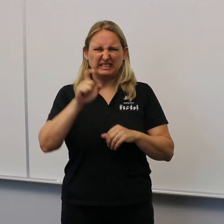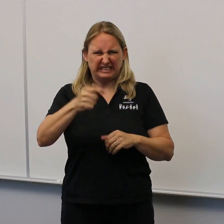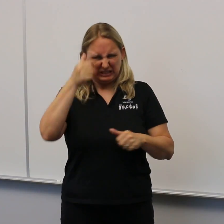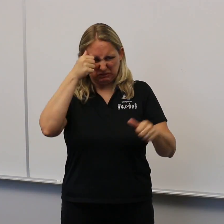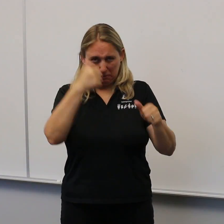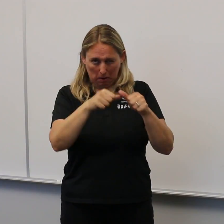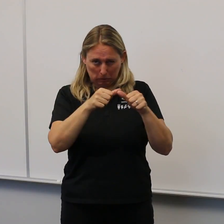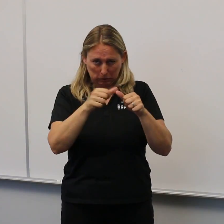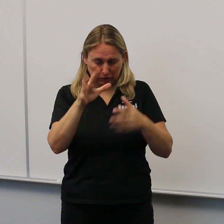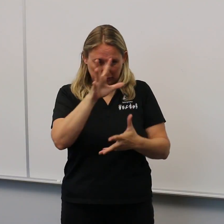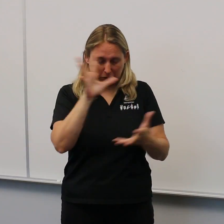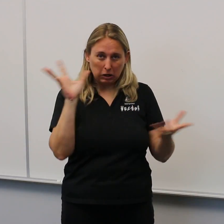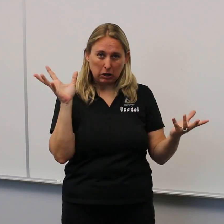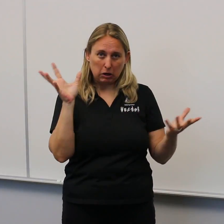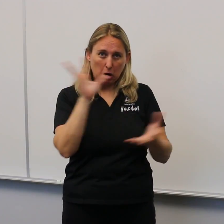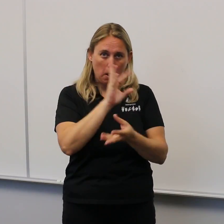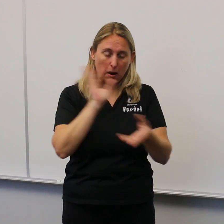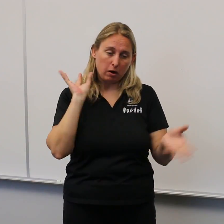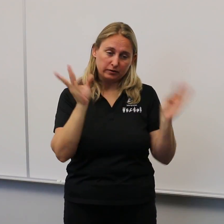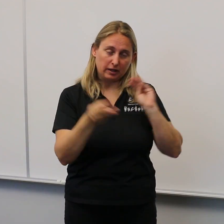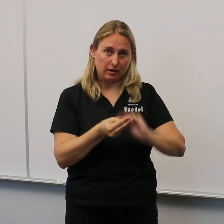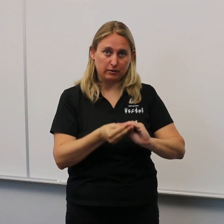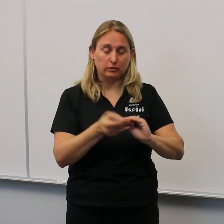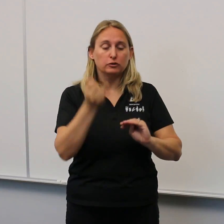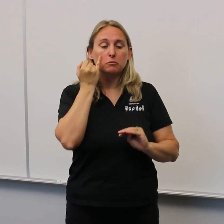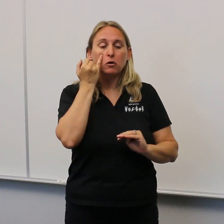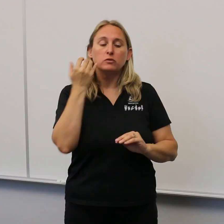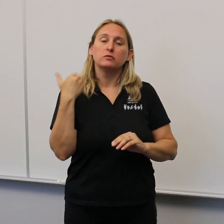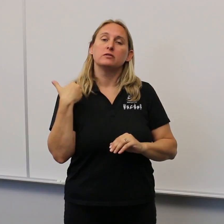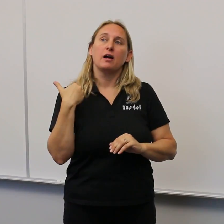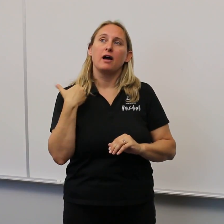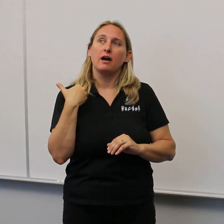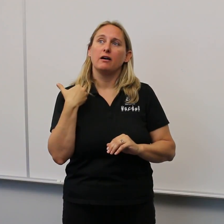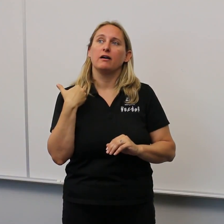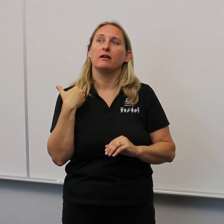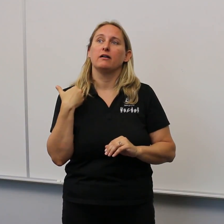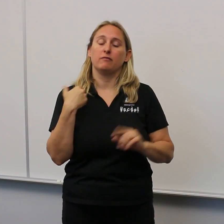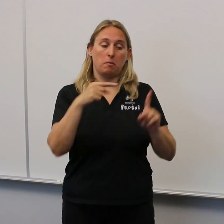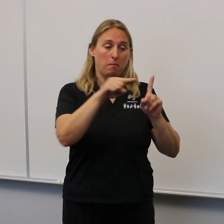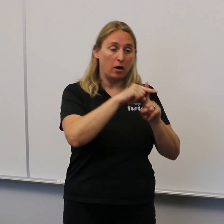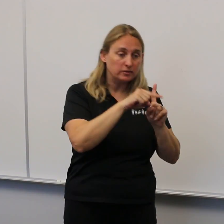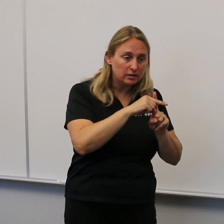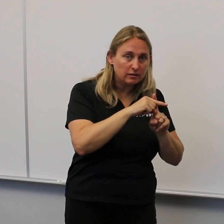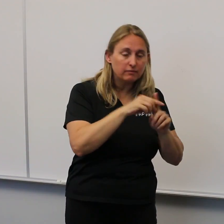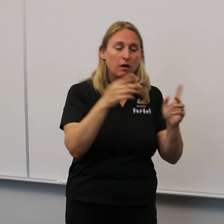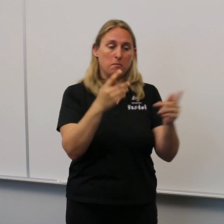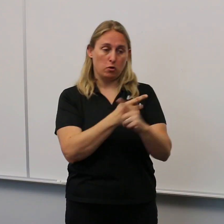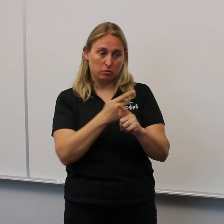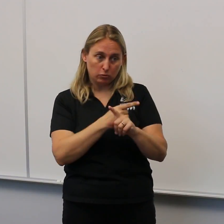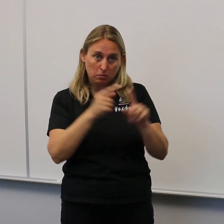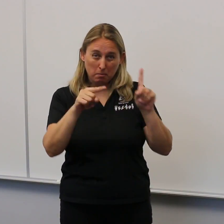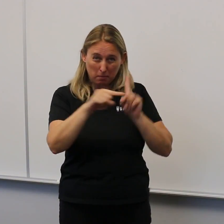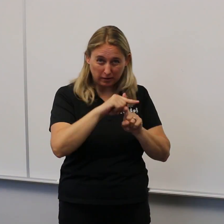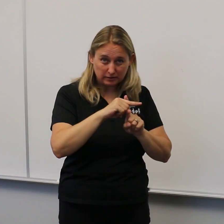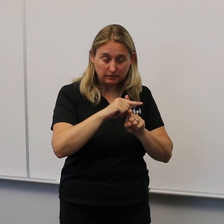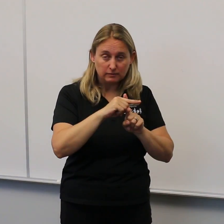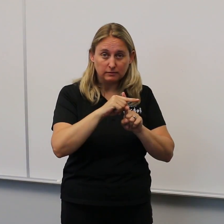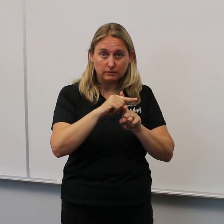So if we're taking a positive and we multiply by a positive, two positives together, our